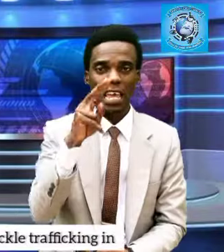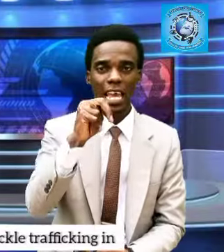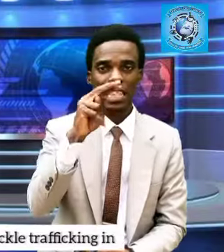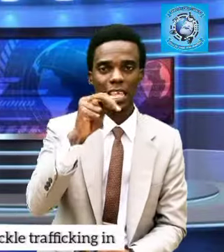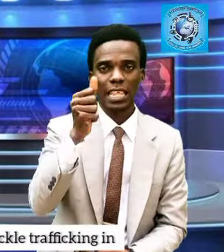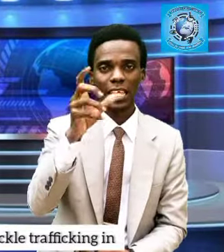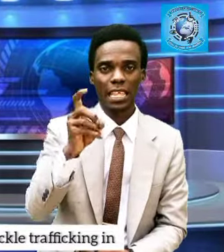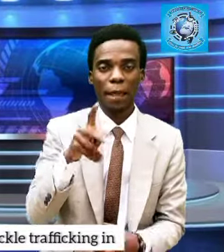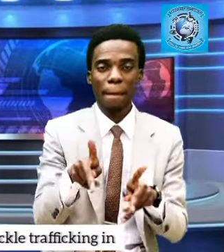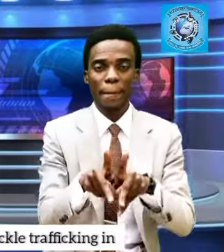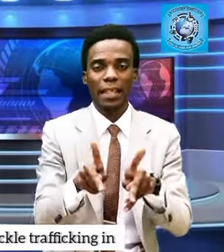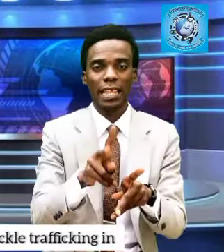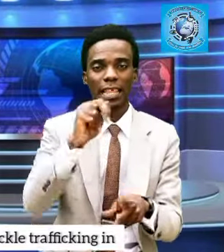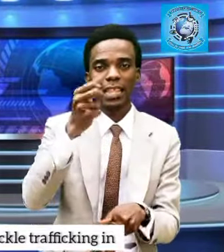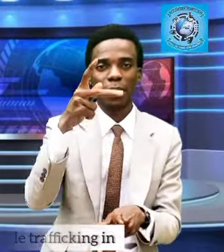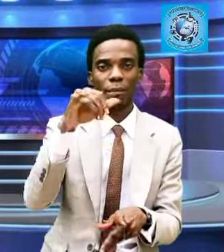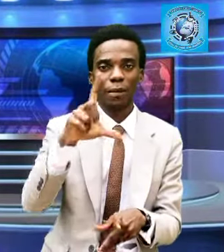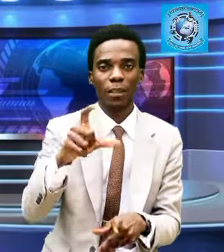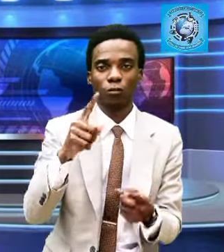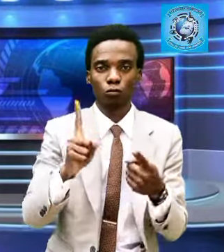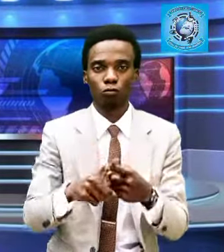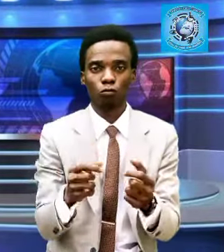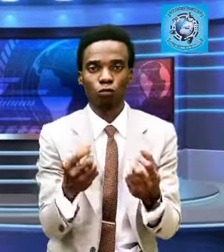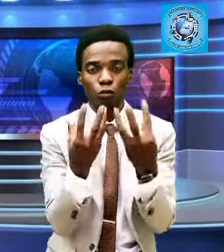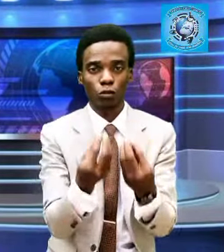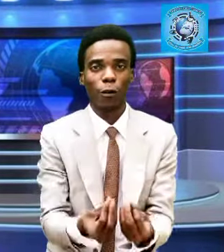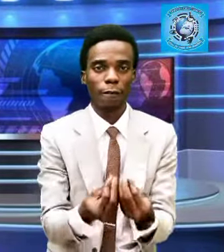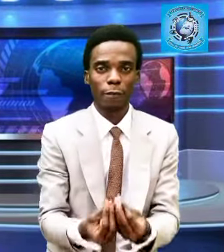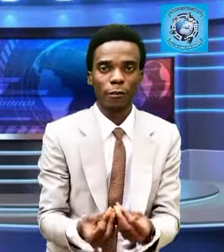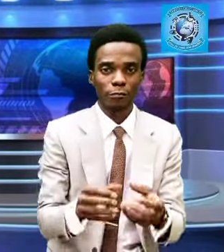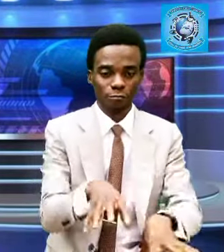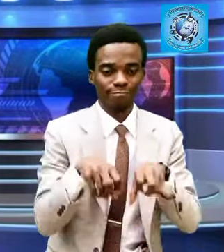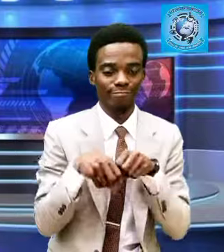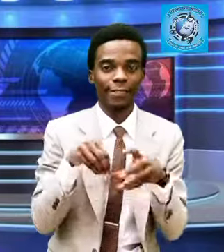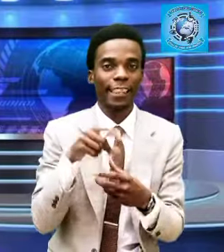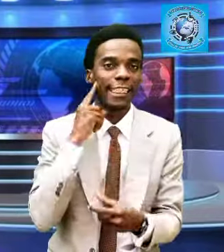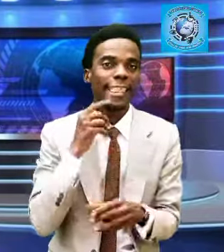NNAD partners NAPID to tackle trafficking in deaf community.